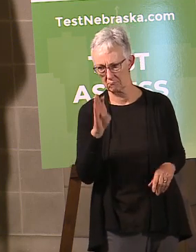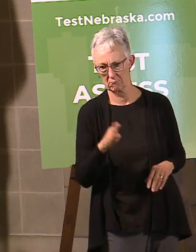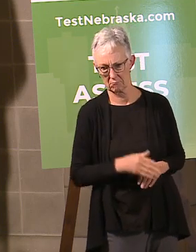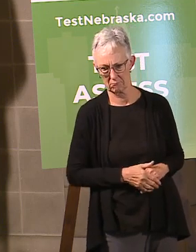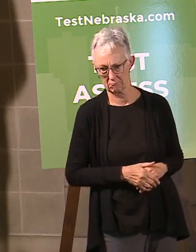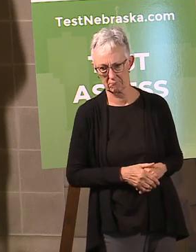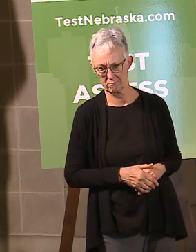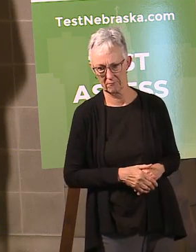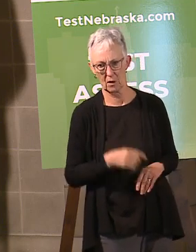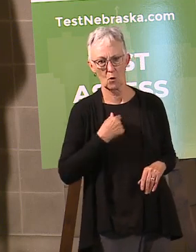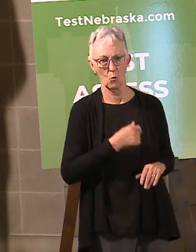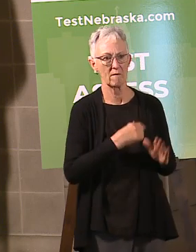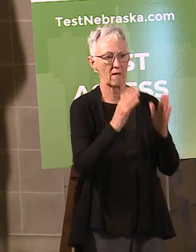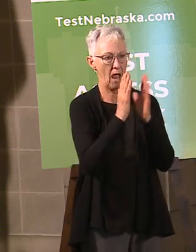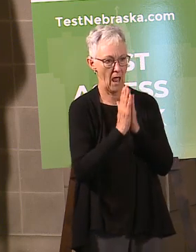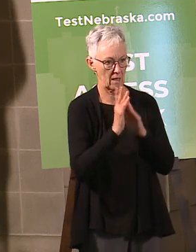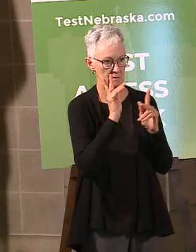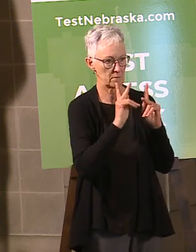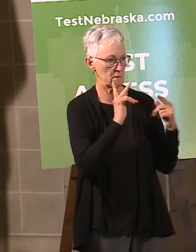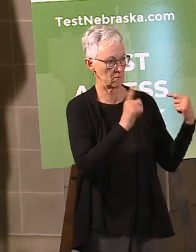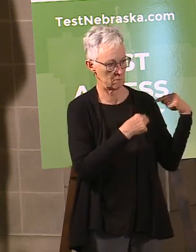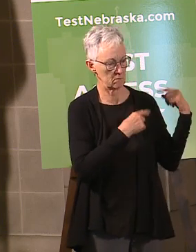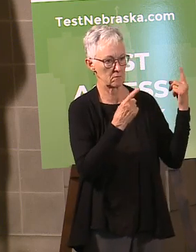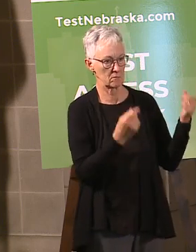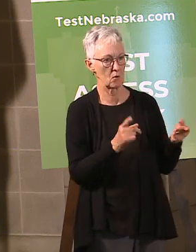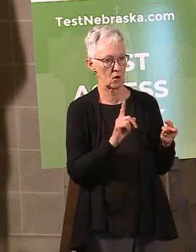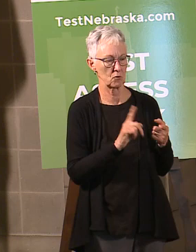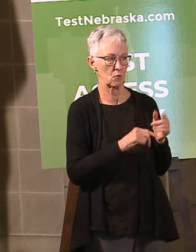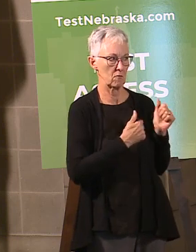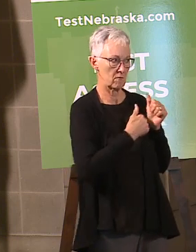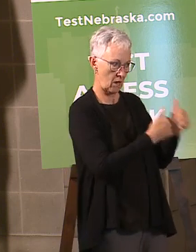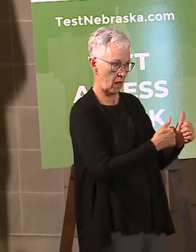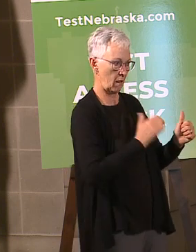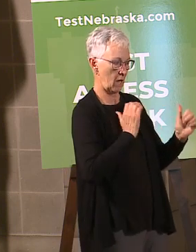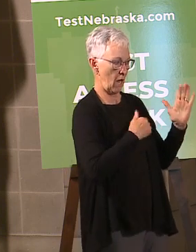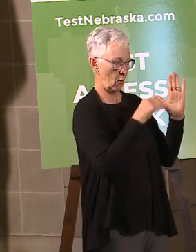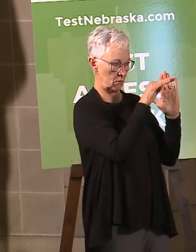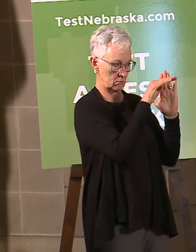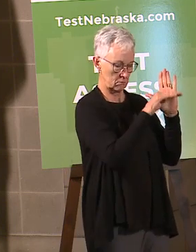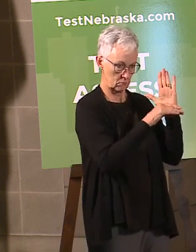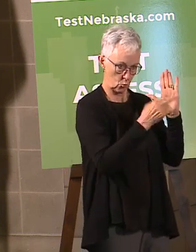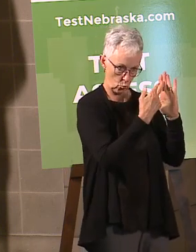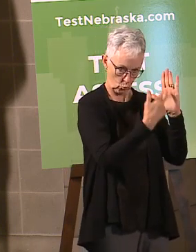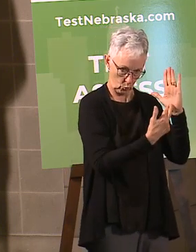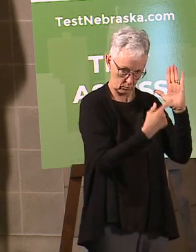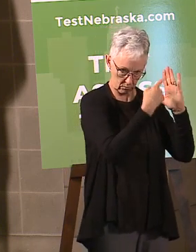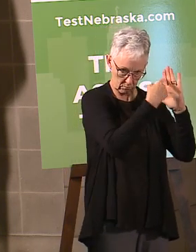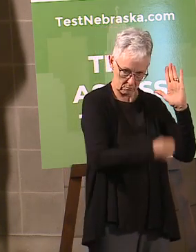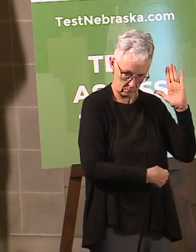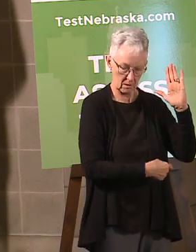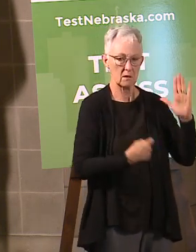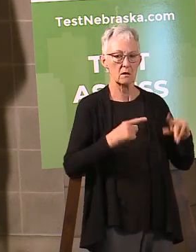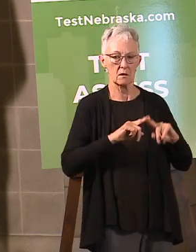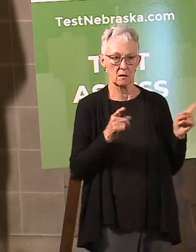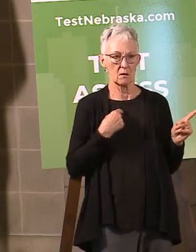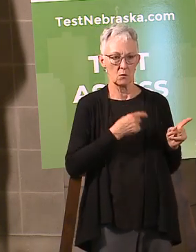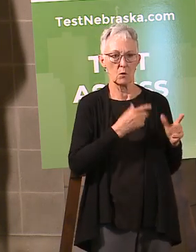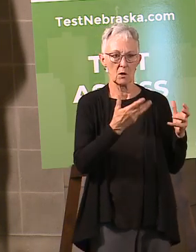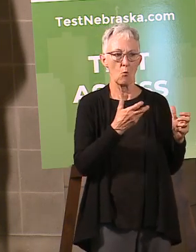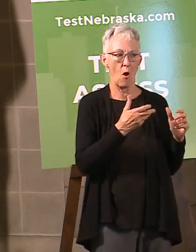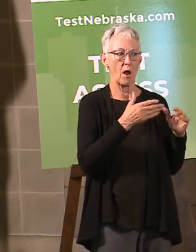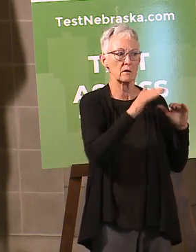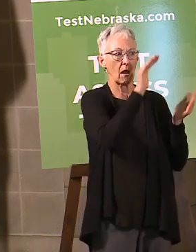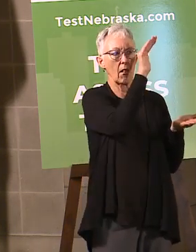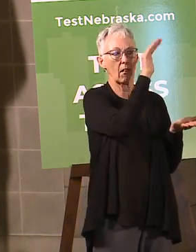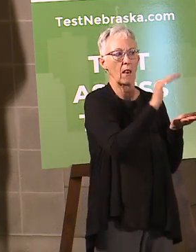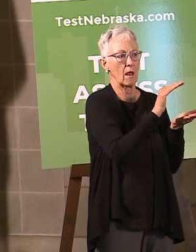and to follow these restrictions, and by and large they have. And we want to loosen these restrictions and continue to solicit their help on making sure we